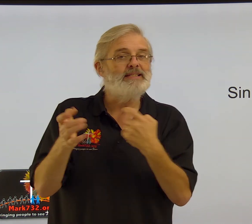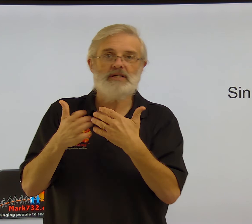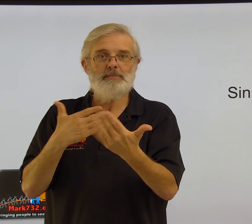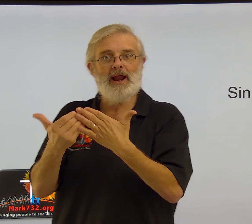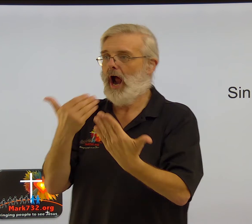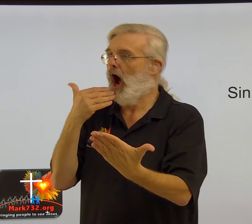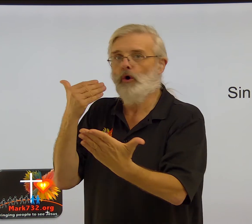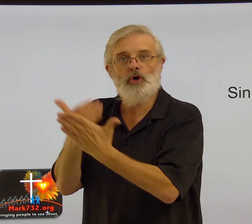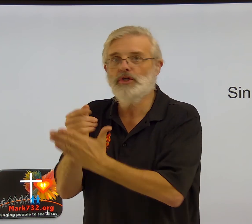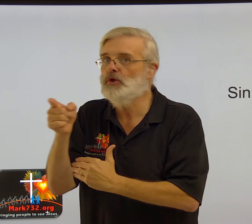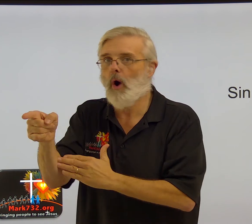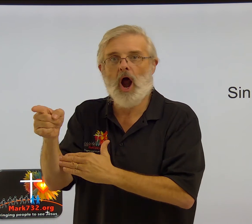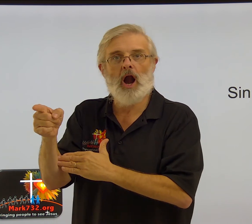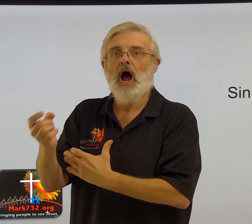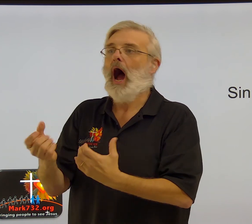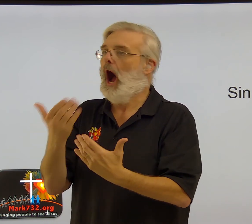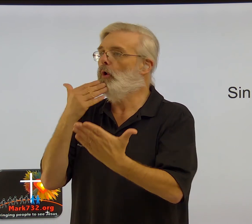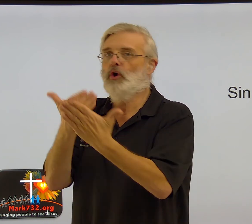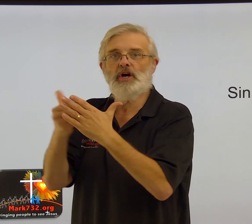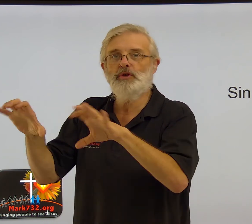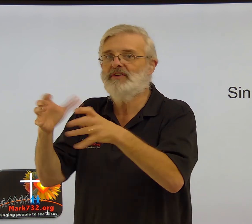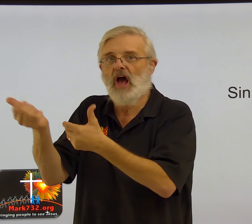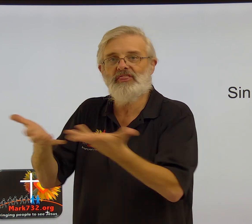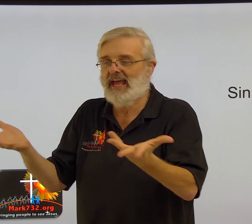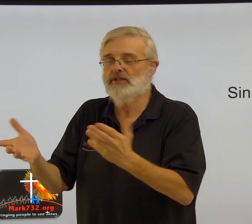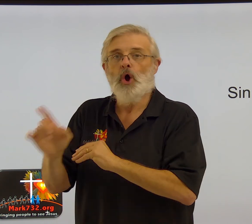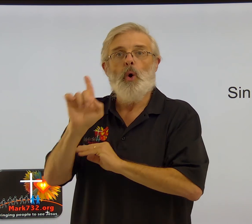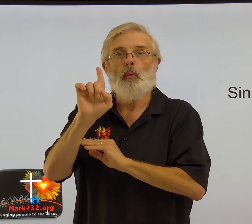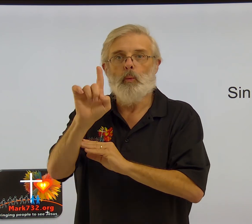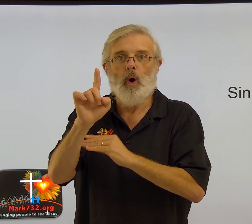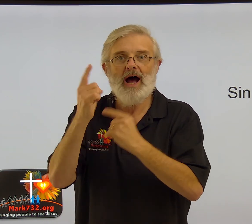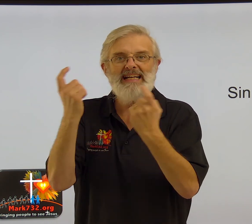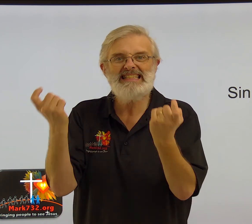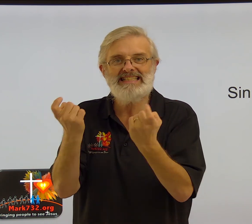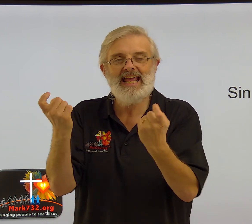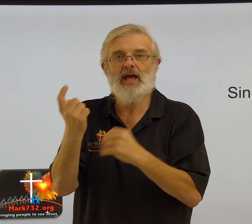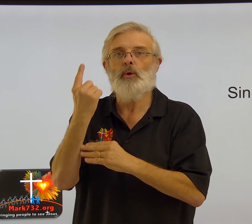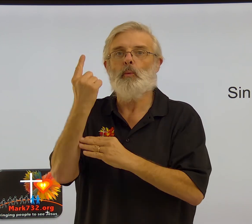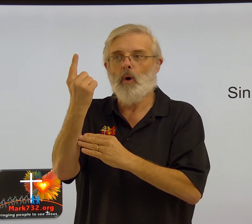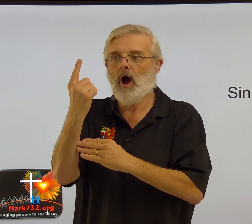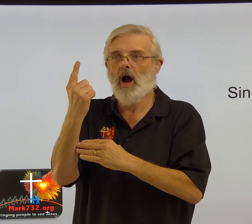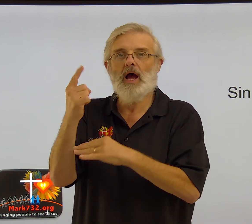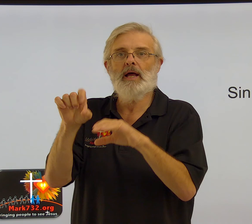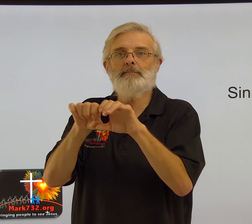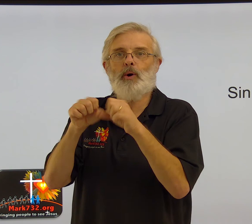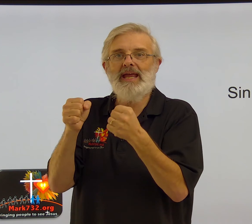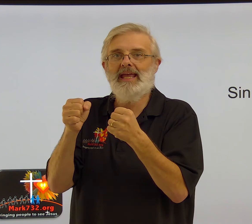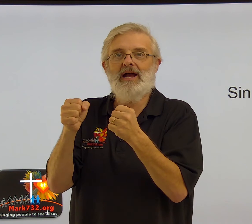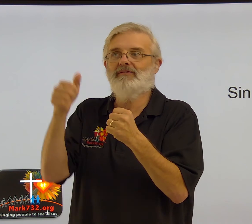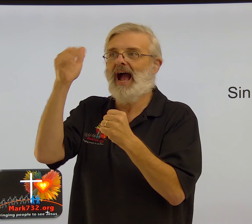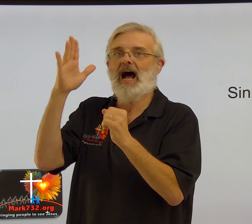matter how good you are, how good you've done things. One sin, one breaking of God's